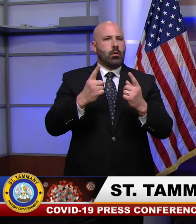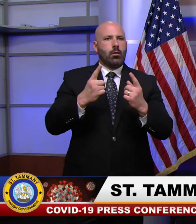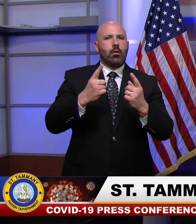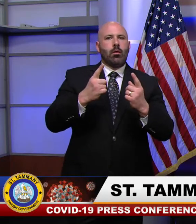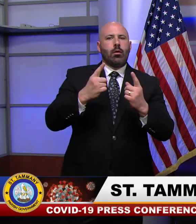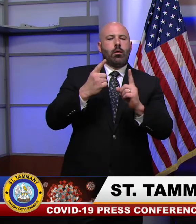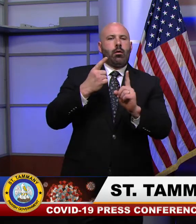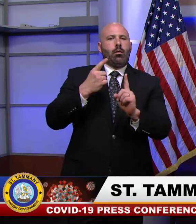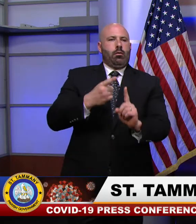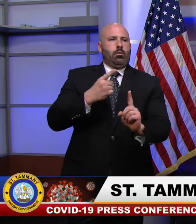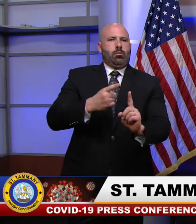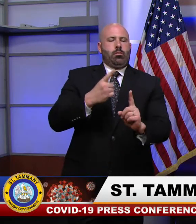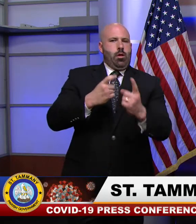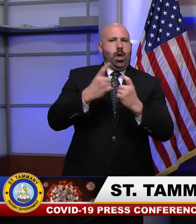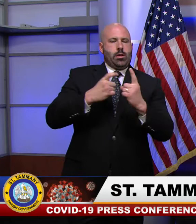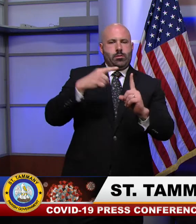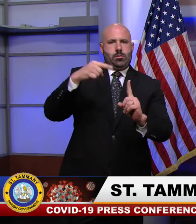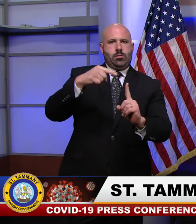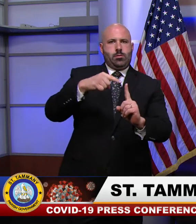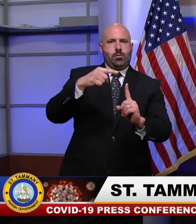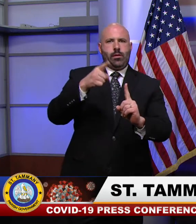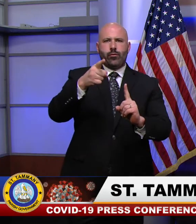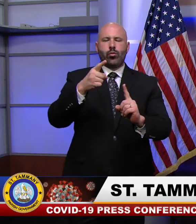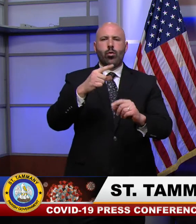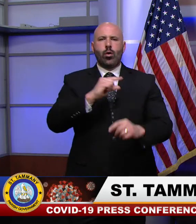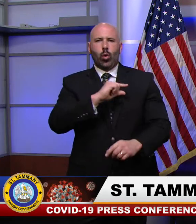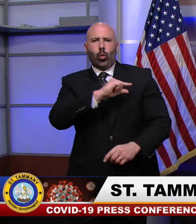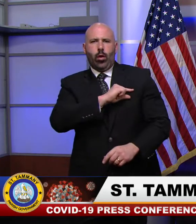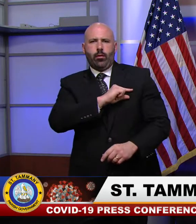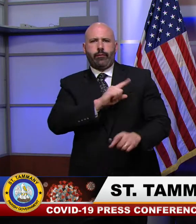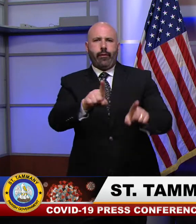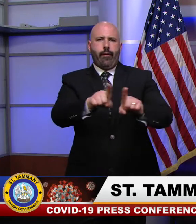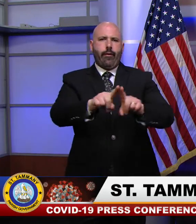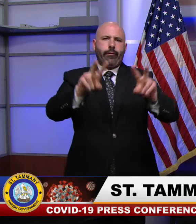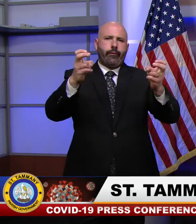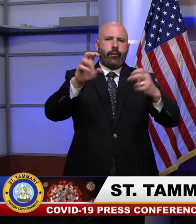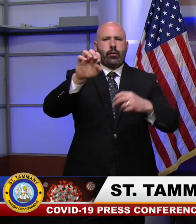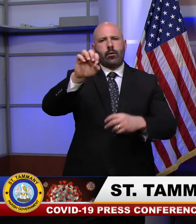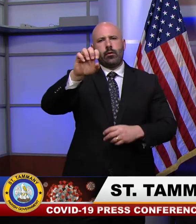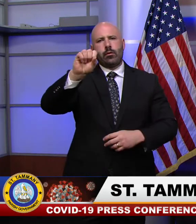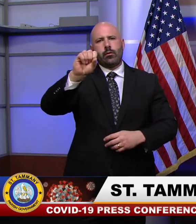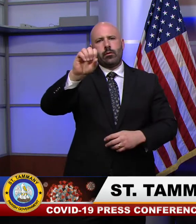regarding if you qualify as an essential business. There's a document